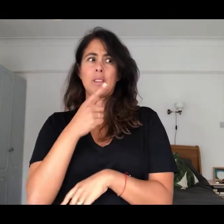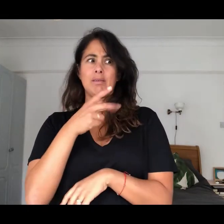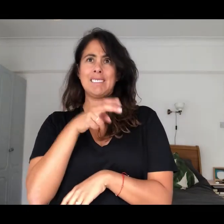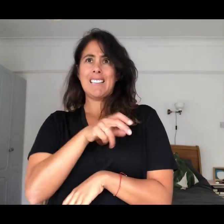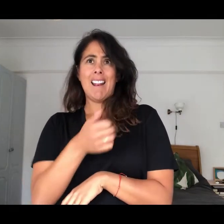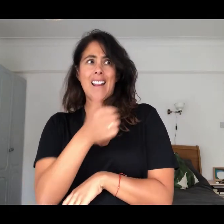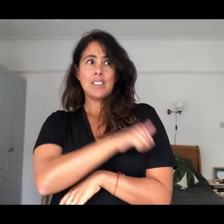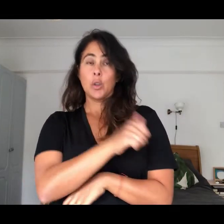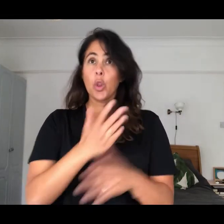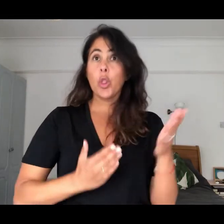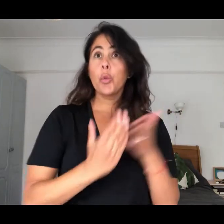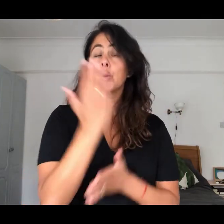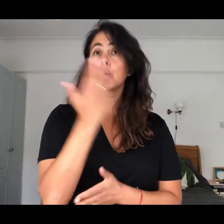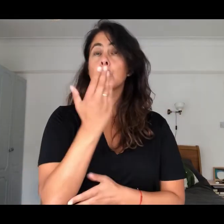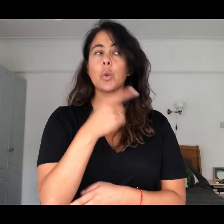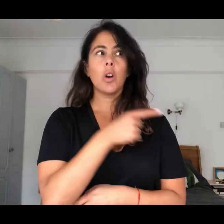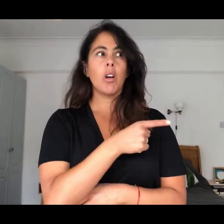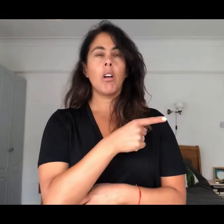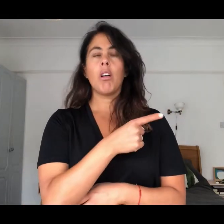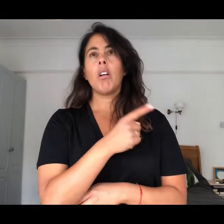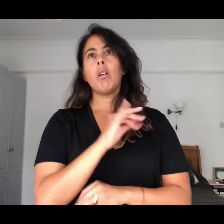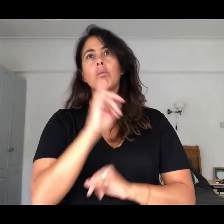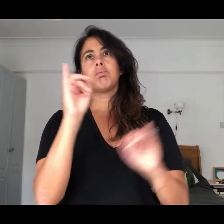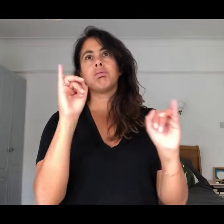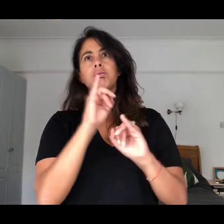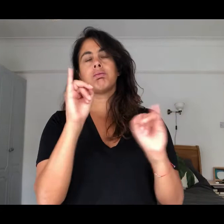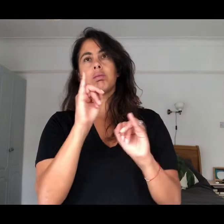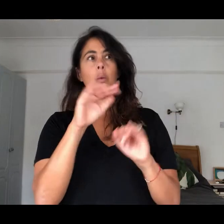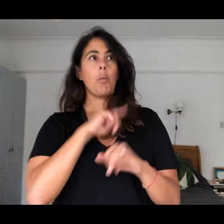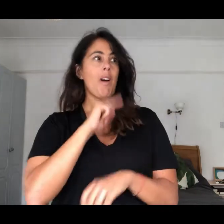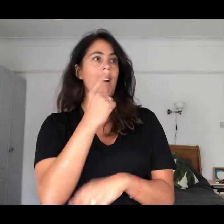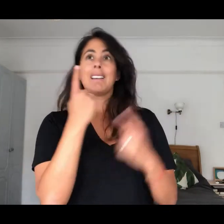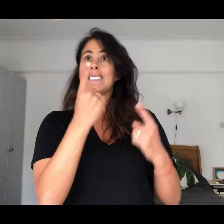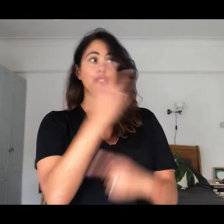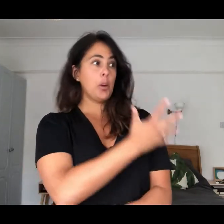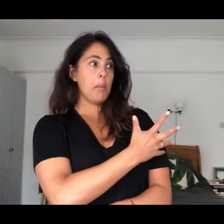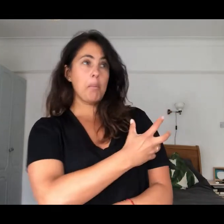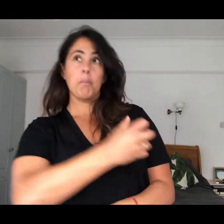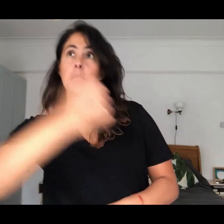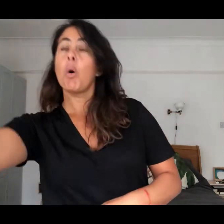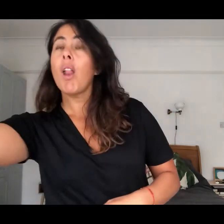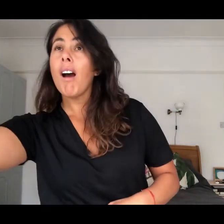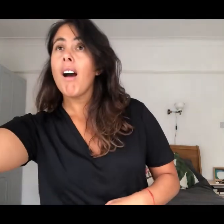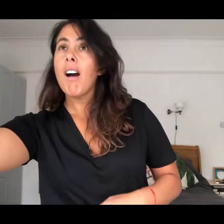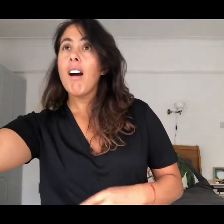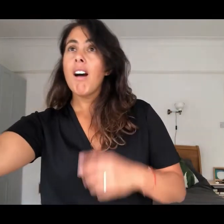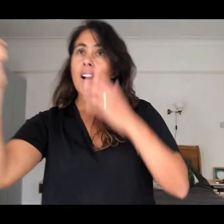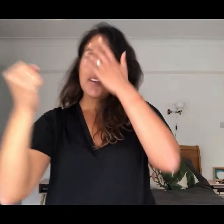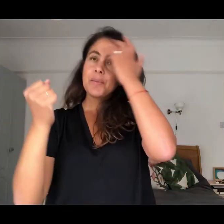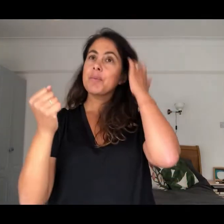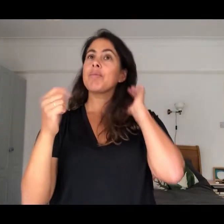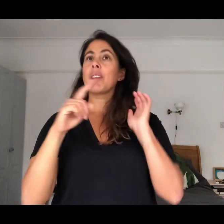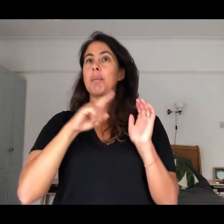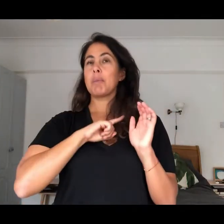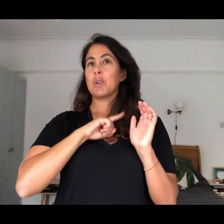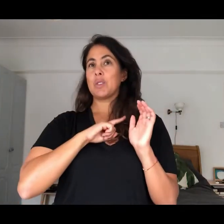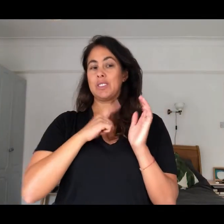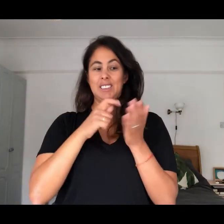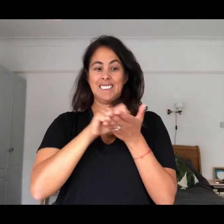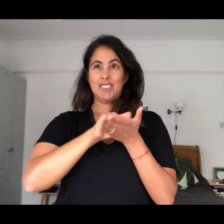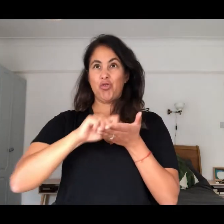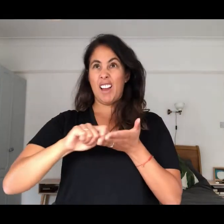school was mortified when he was hauled out in front of the teacher for googling the single word